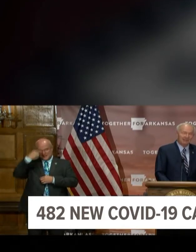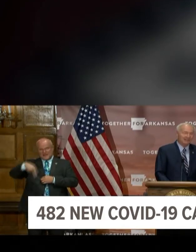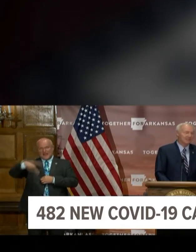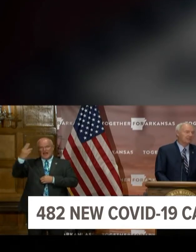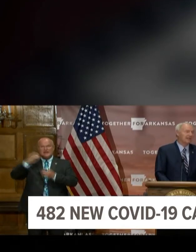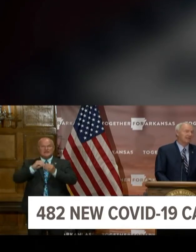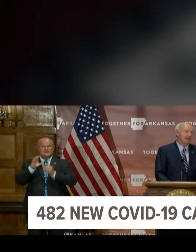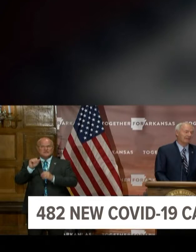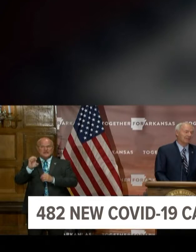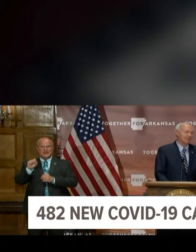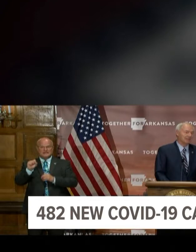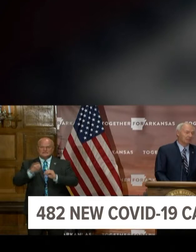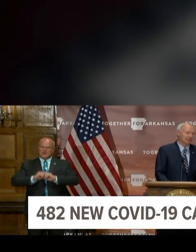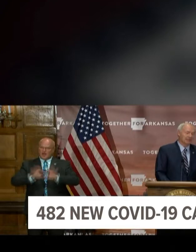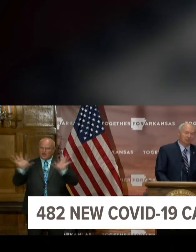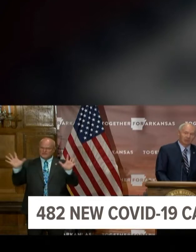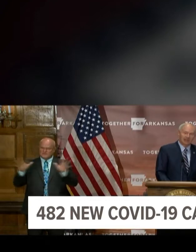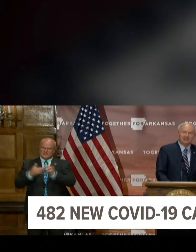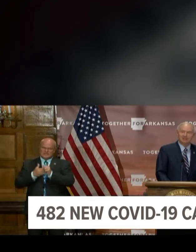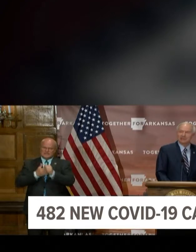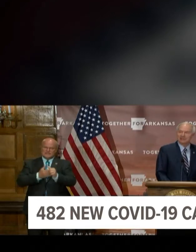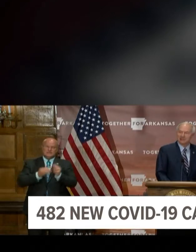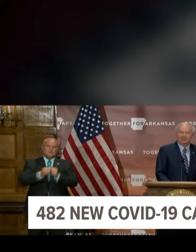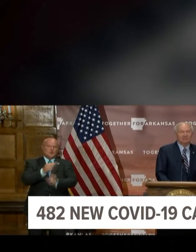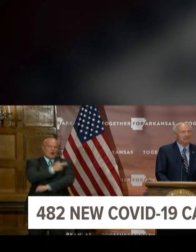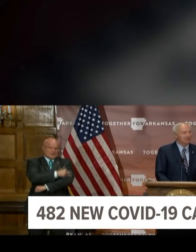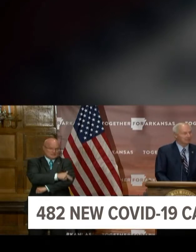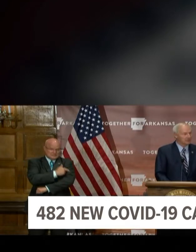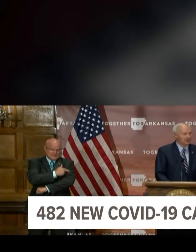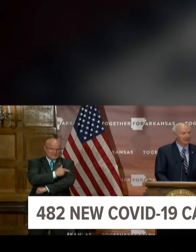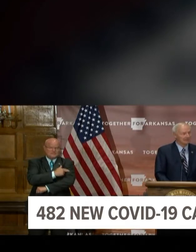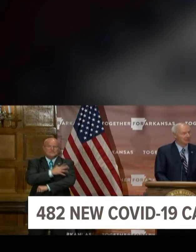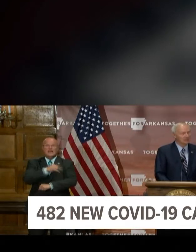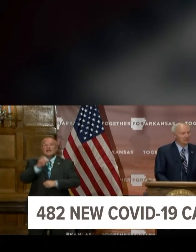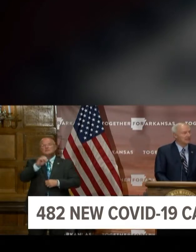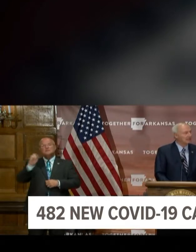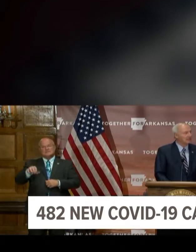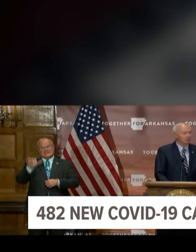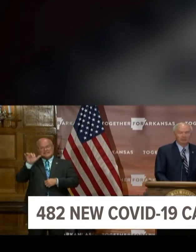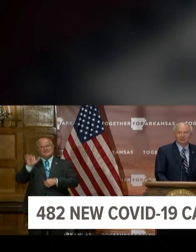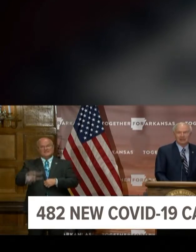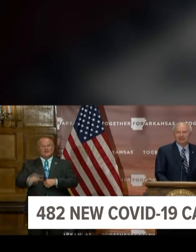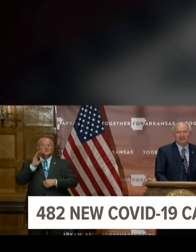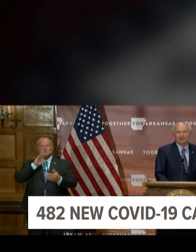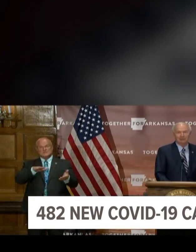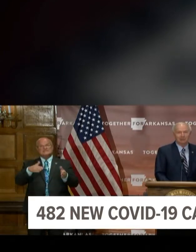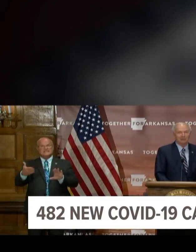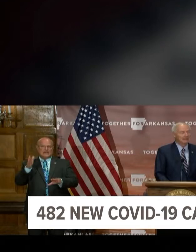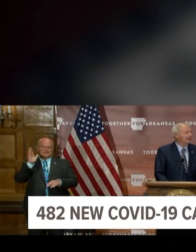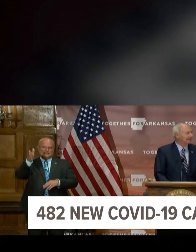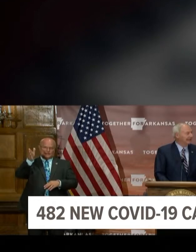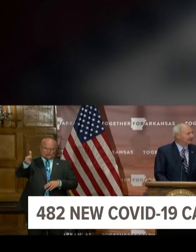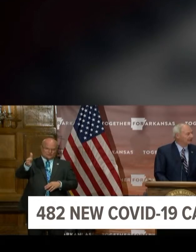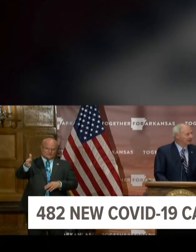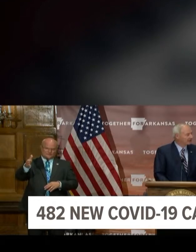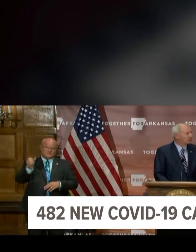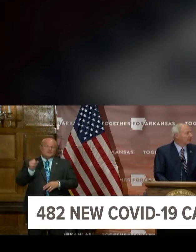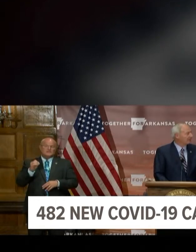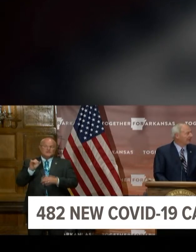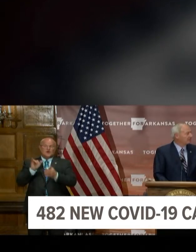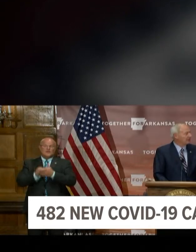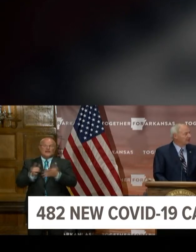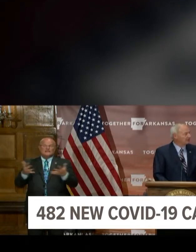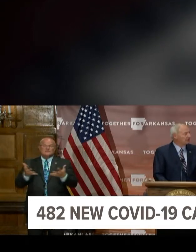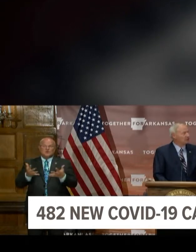number of cases we have obviously will lead to more hospitalizations, and a percent of those will die down the road. And so that's